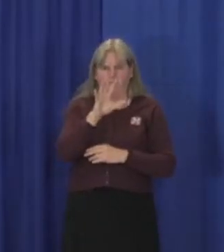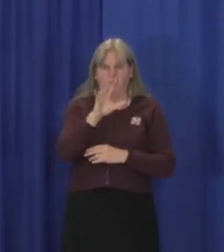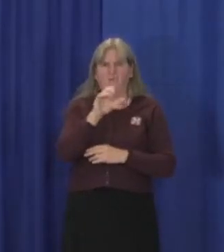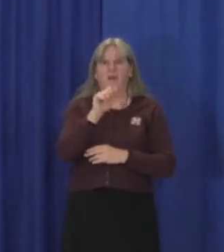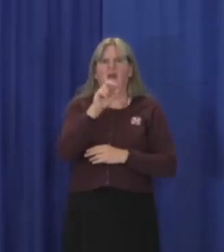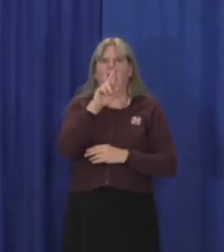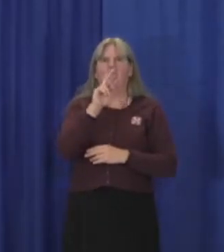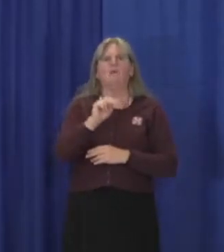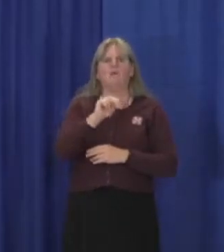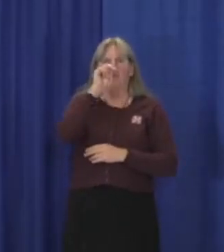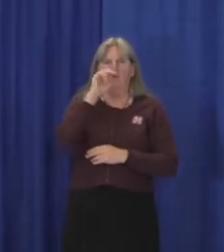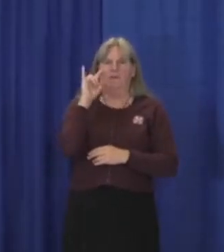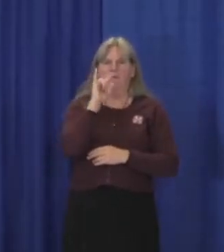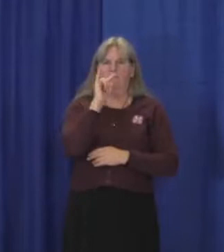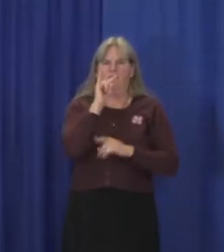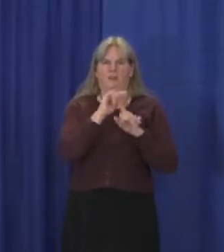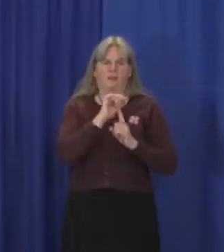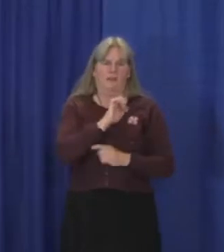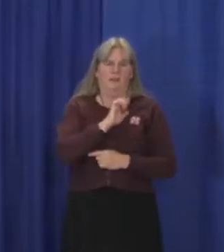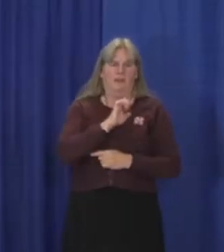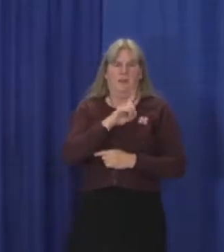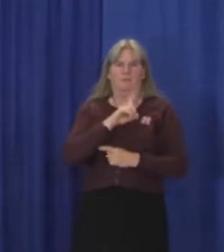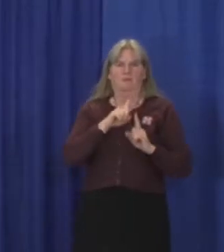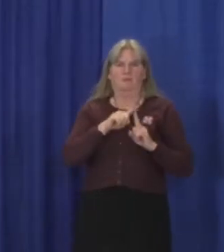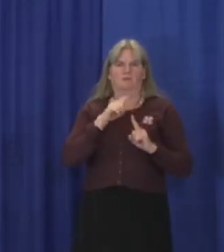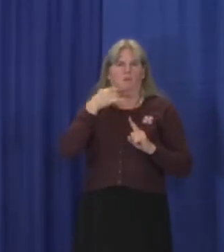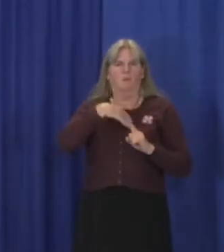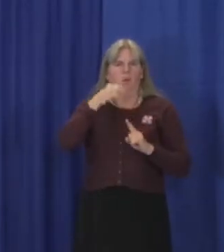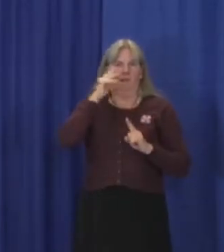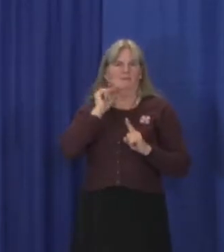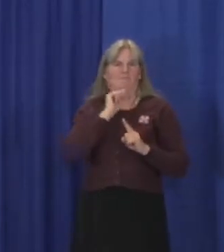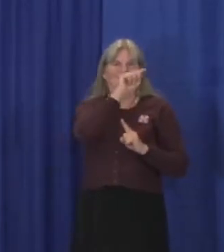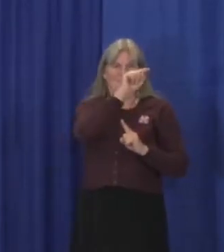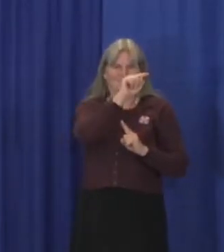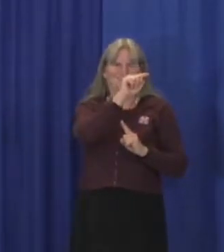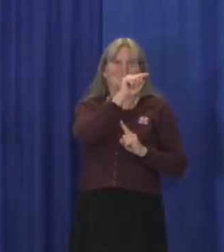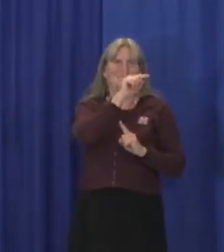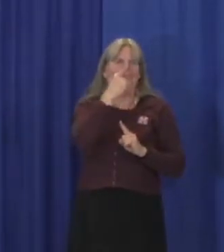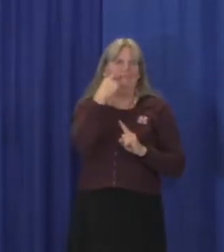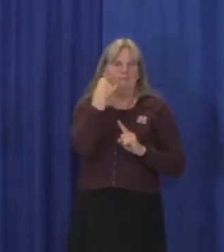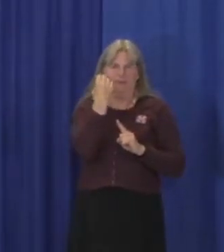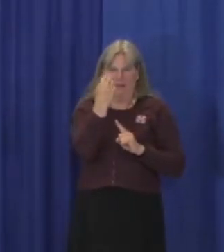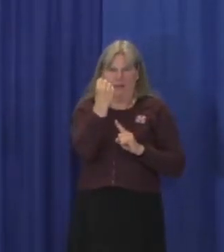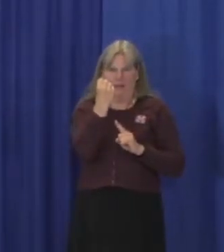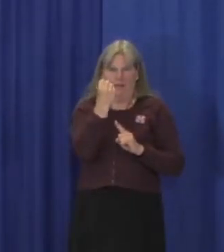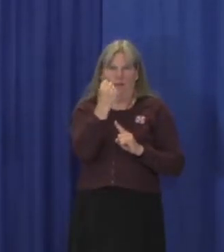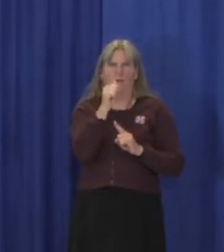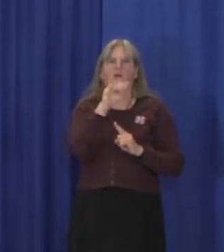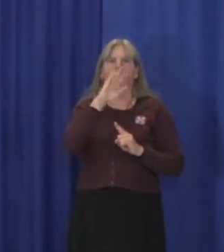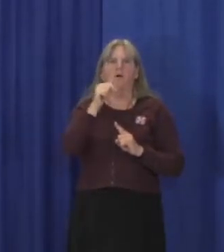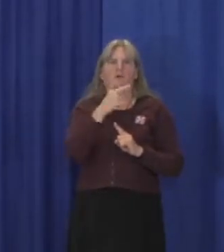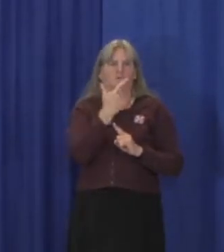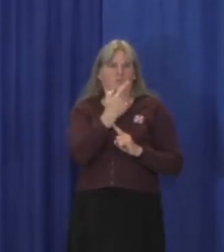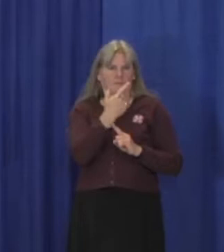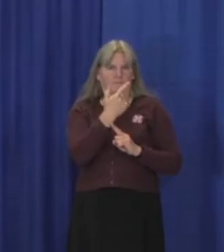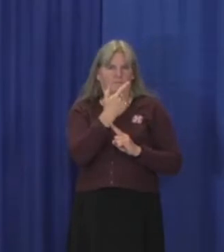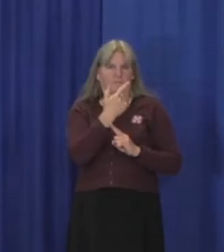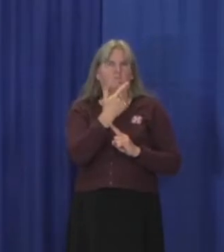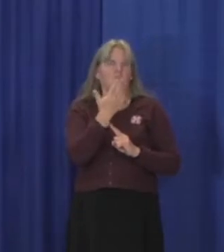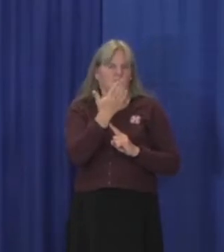North flight from Edmonton to Whitehorse on Saturday, August the